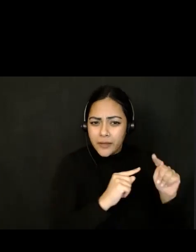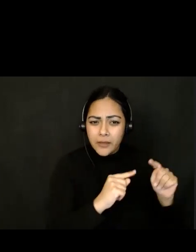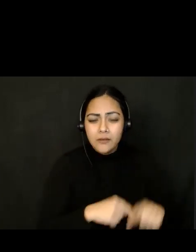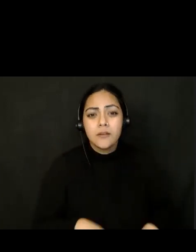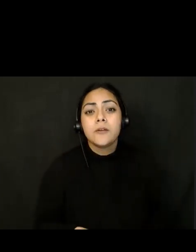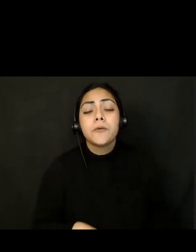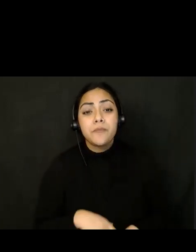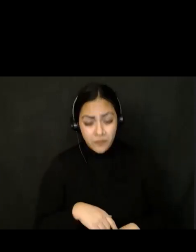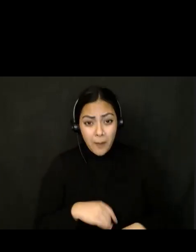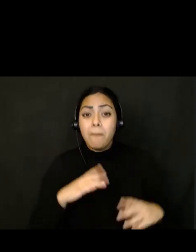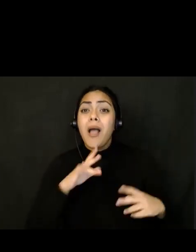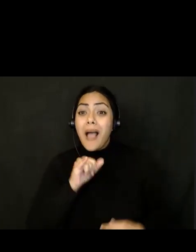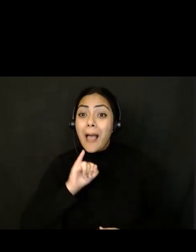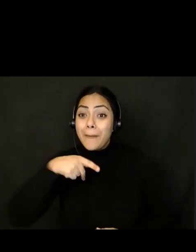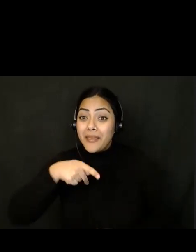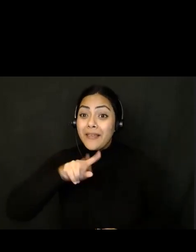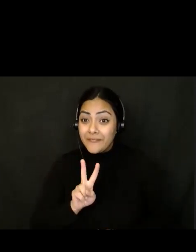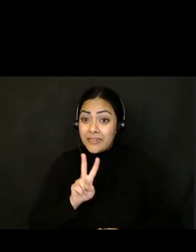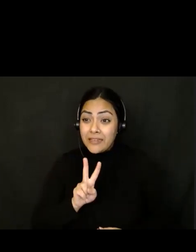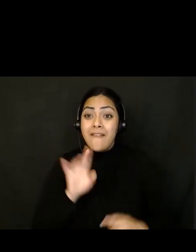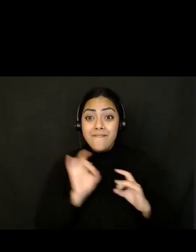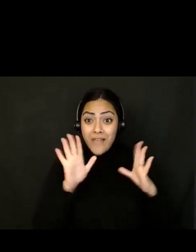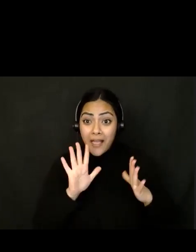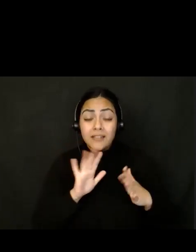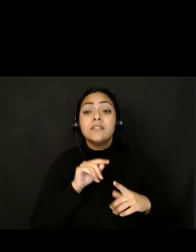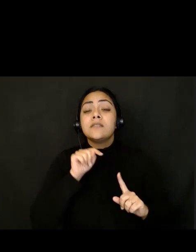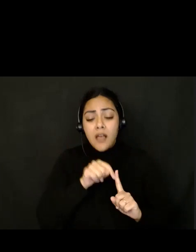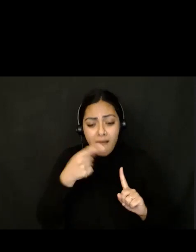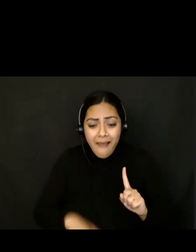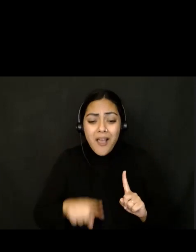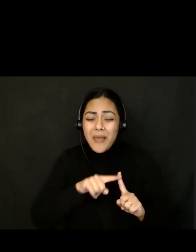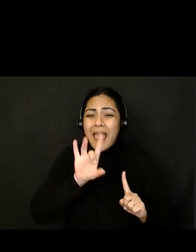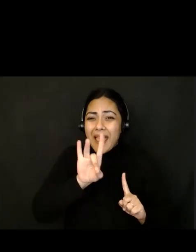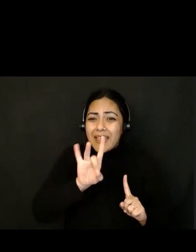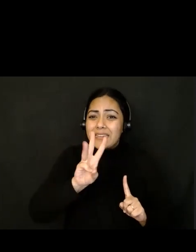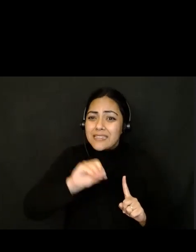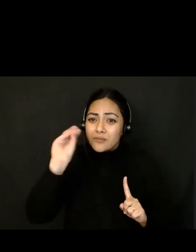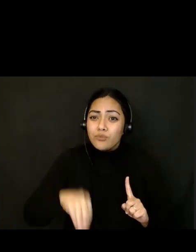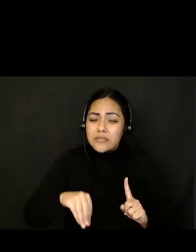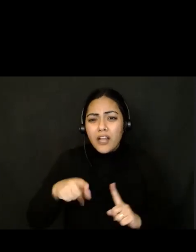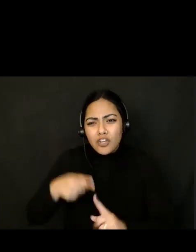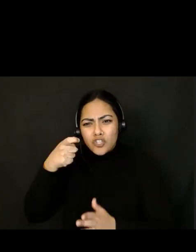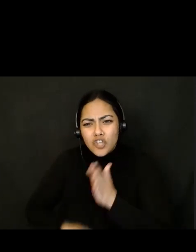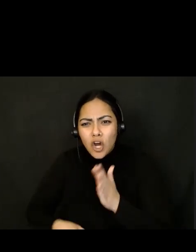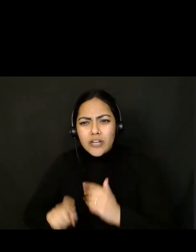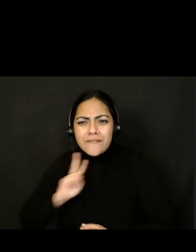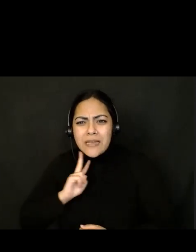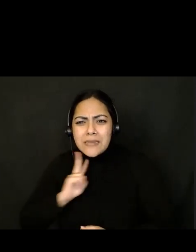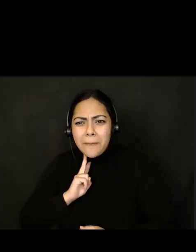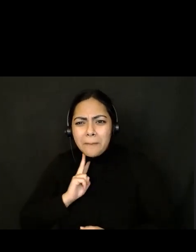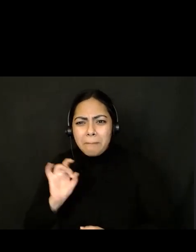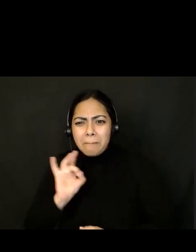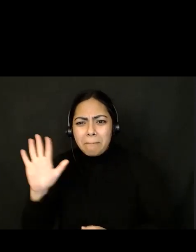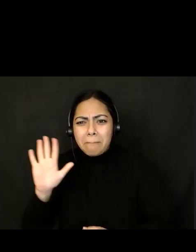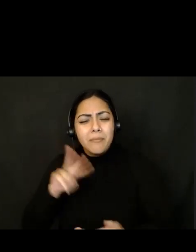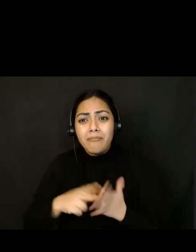86% are charged as the main aggressor, even when they are the victim, which further impacts their